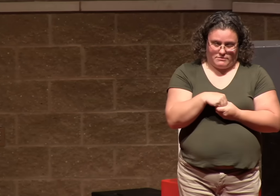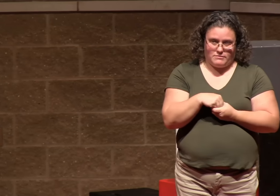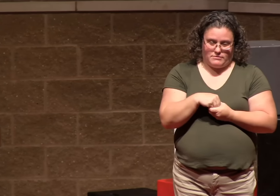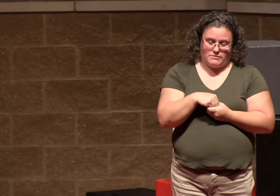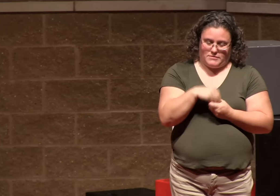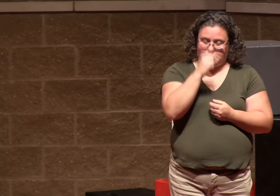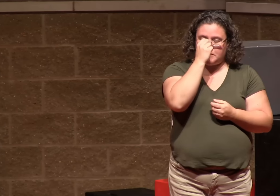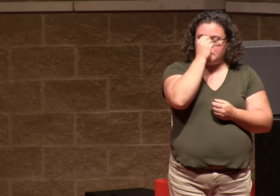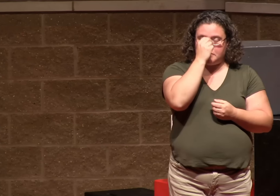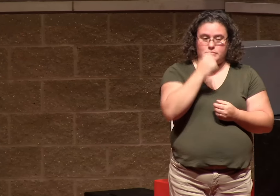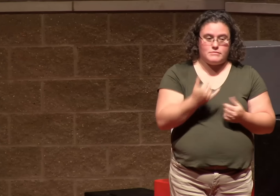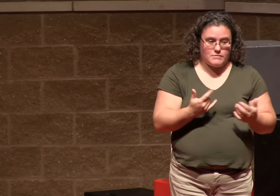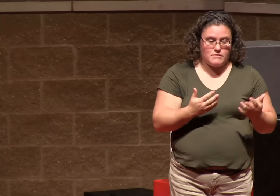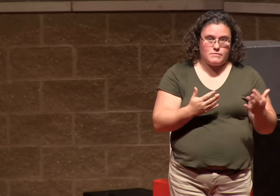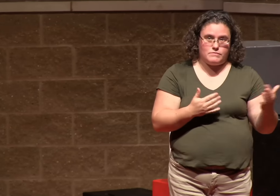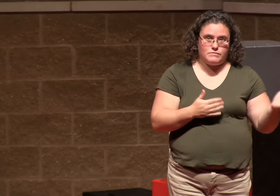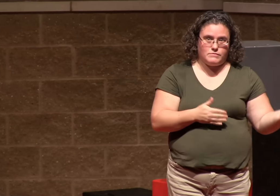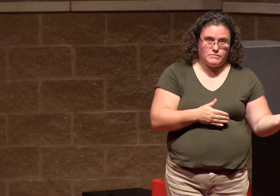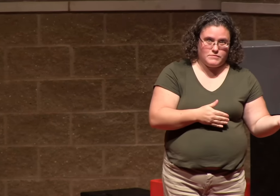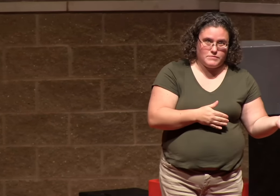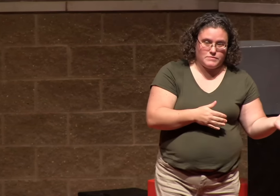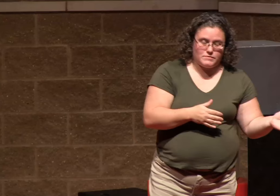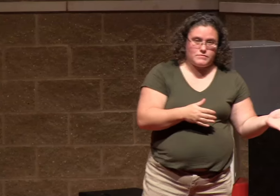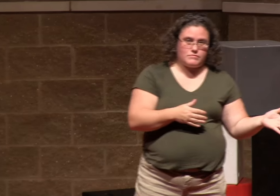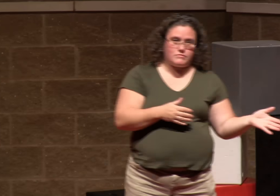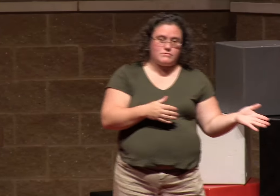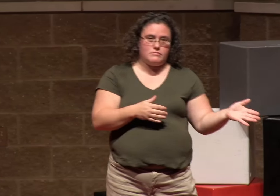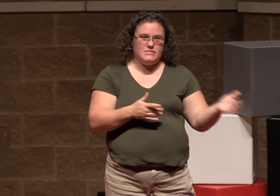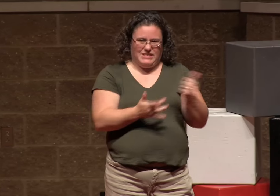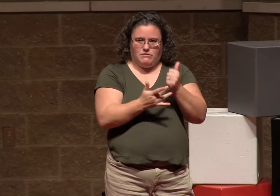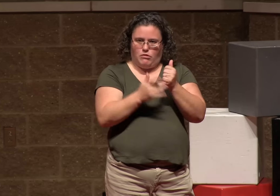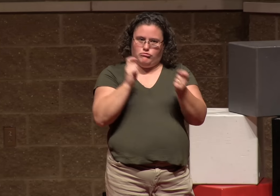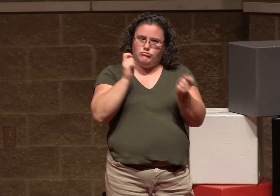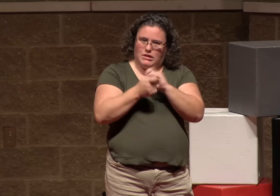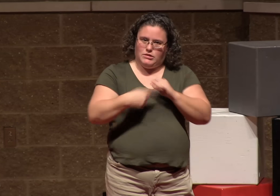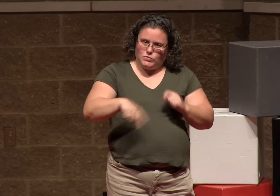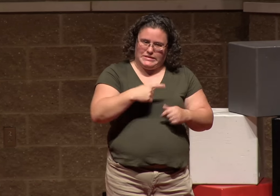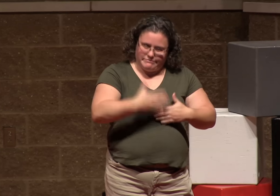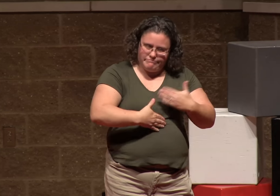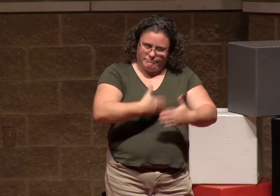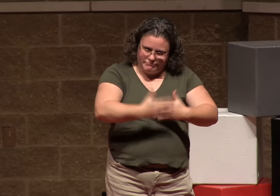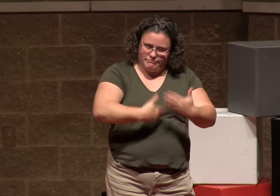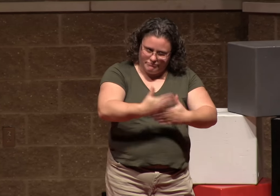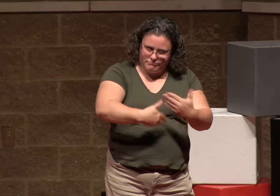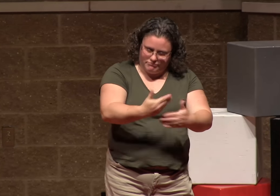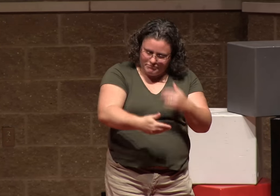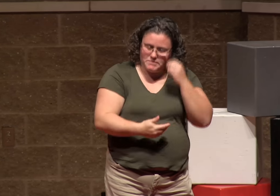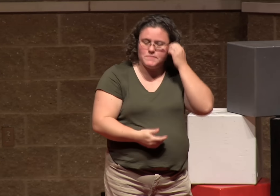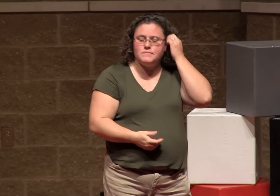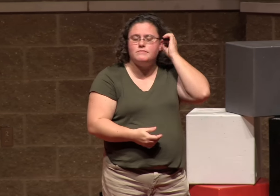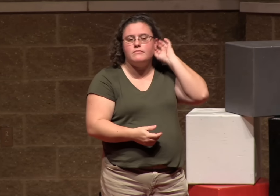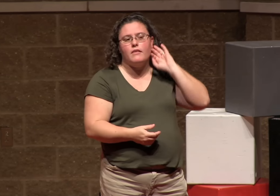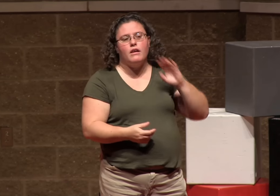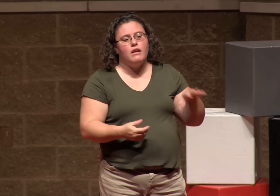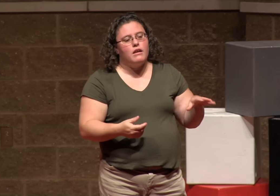Those deaf children need to get involved into the deaf community. Yes, technology did change